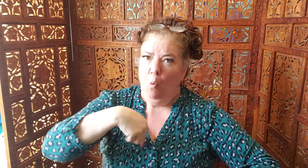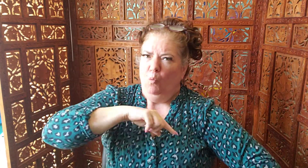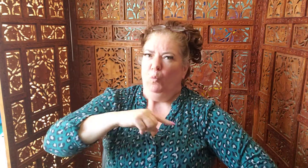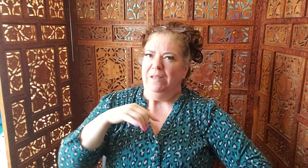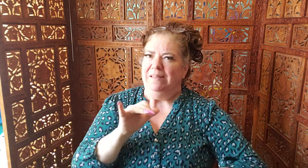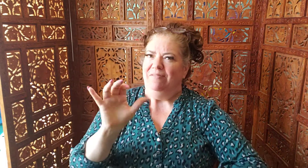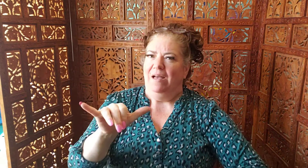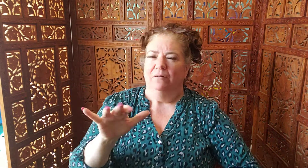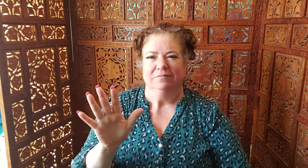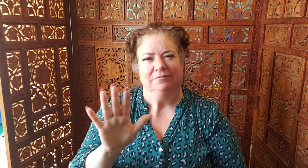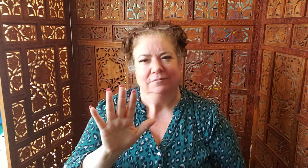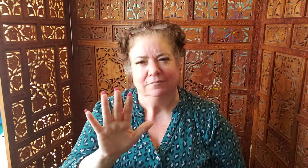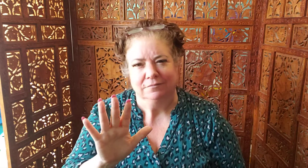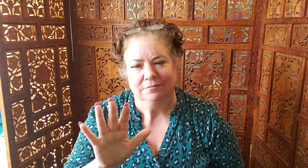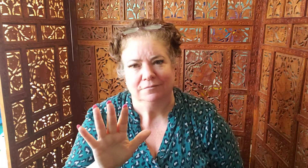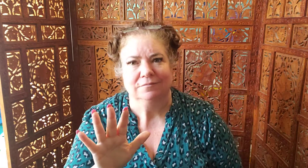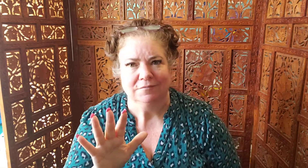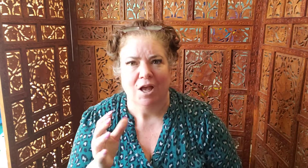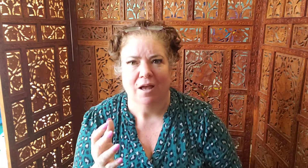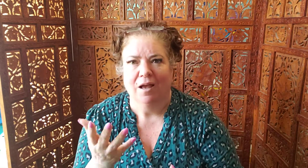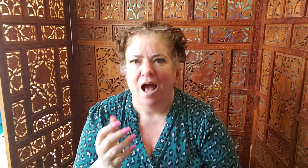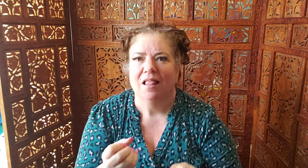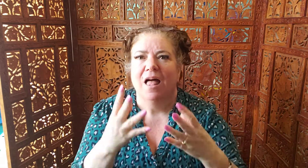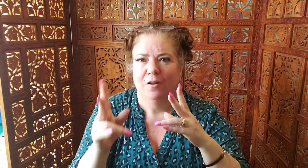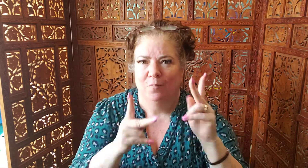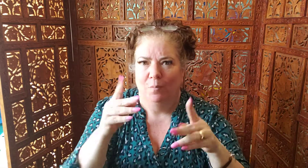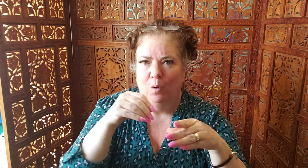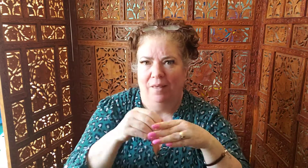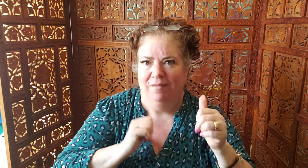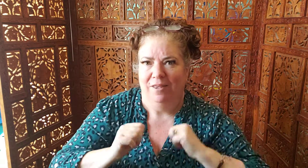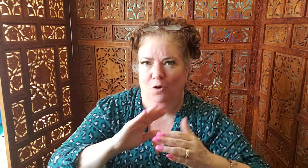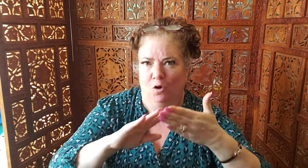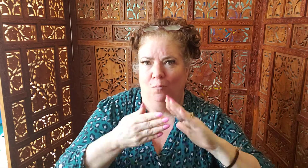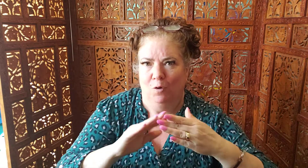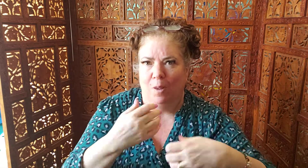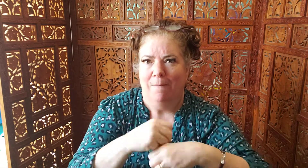an adaptation of Disney's most successful animated film.